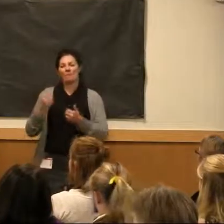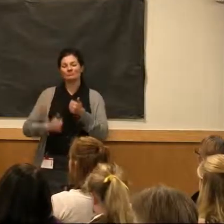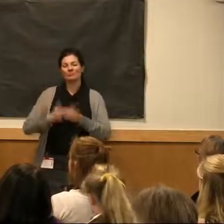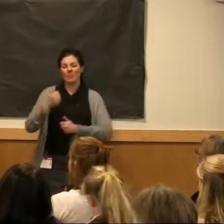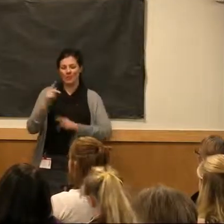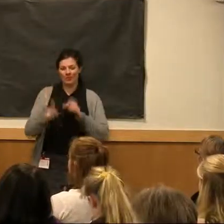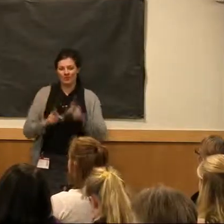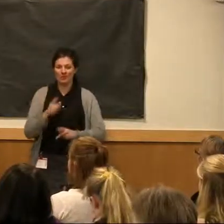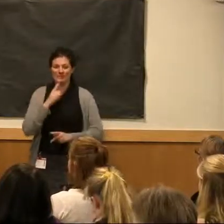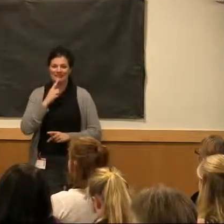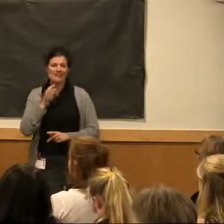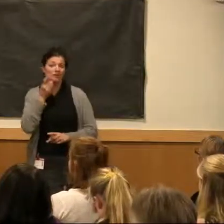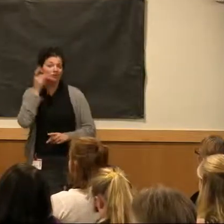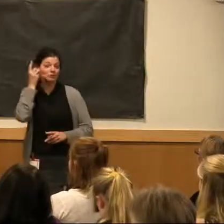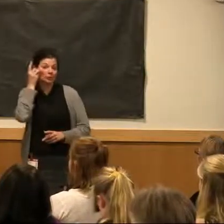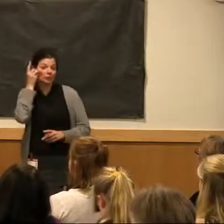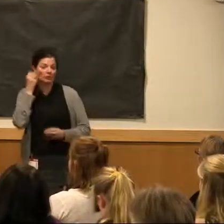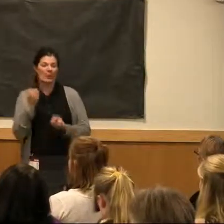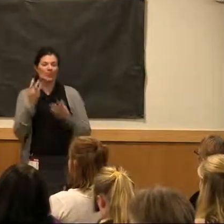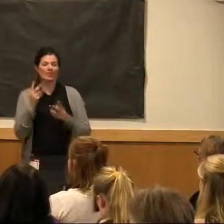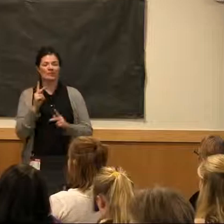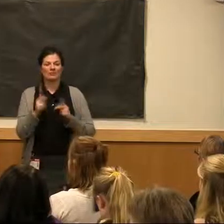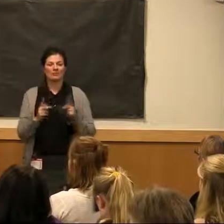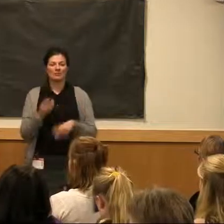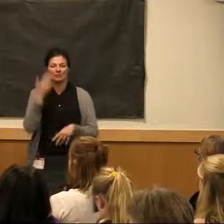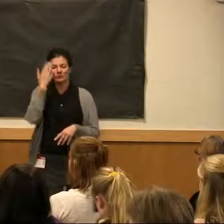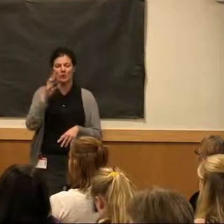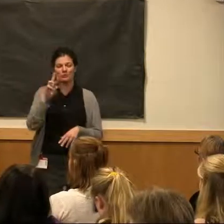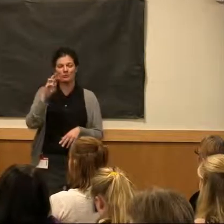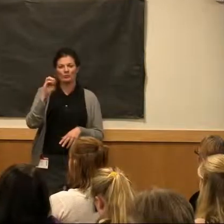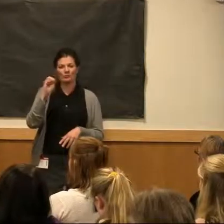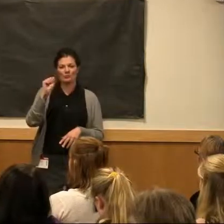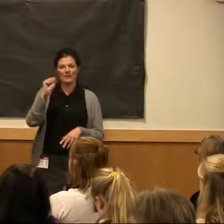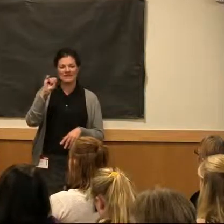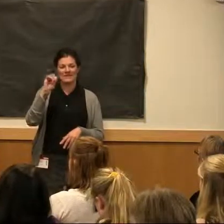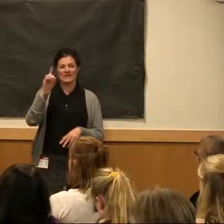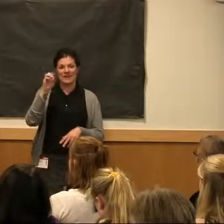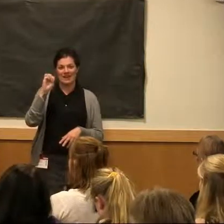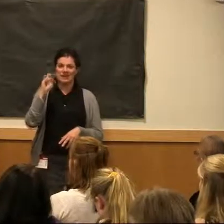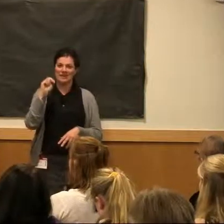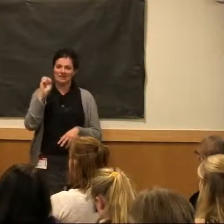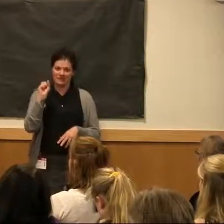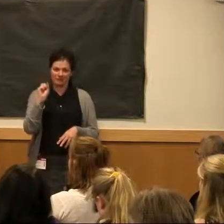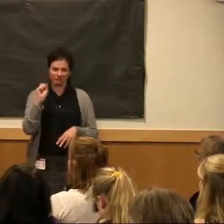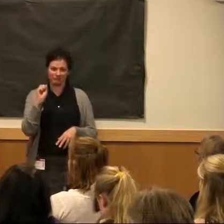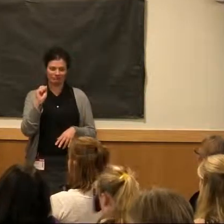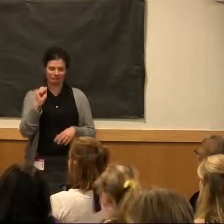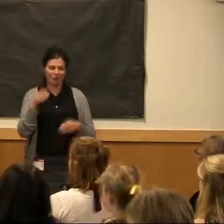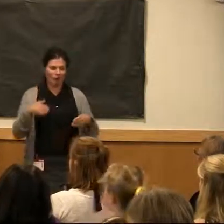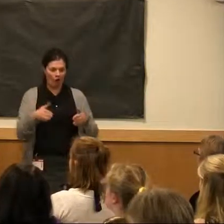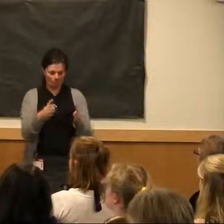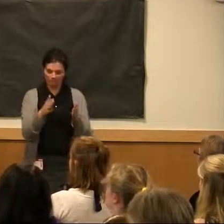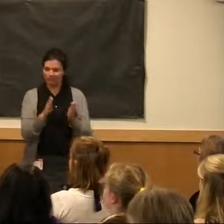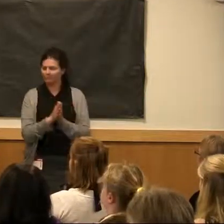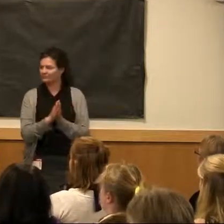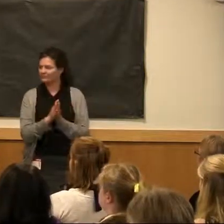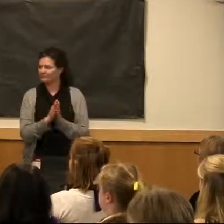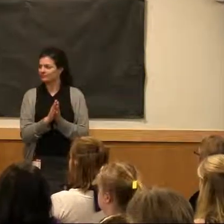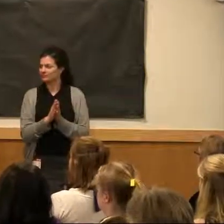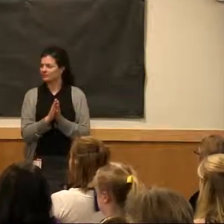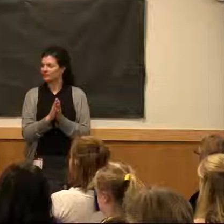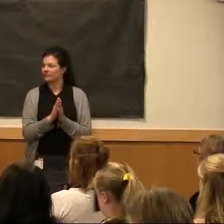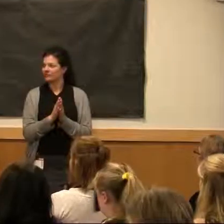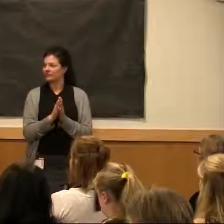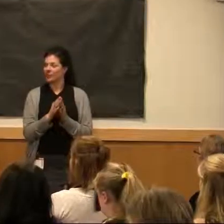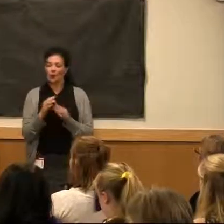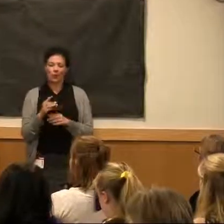so a lot of people wouldn't know what residence halls are. We call them residence halls because we believe that